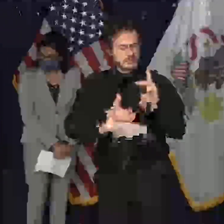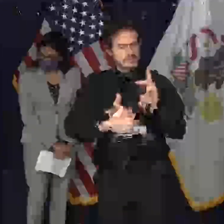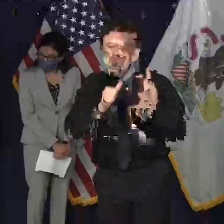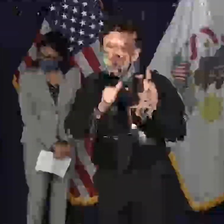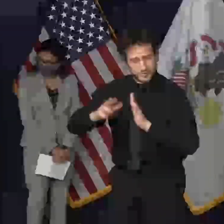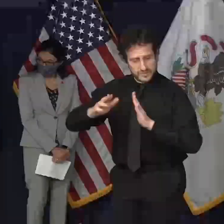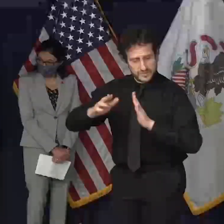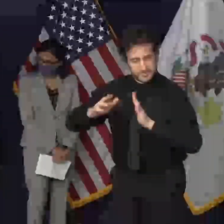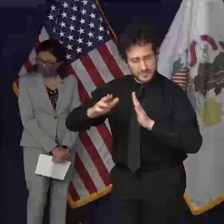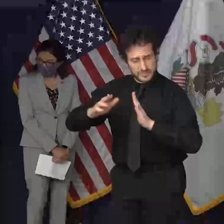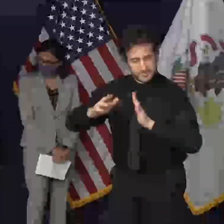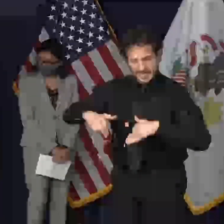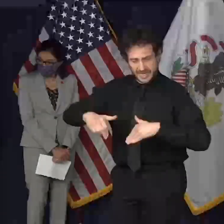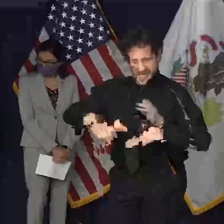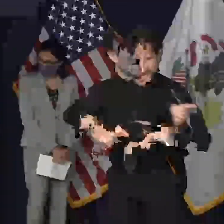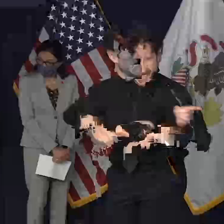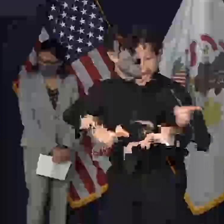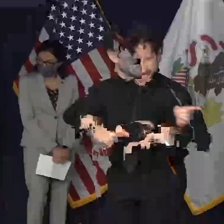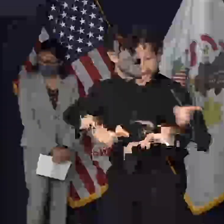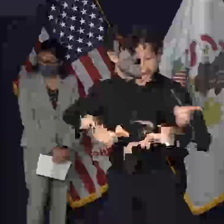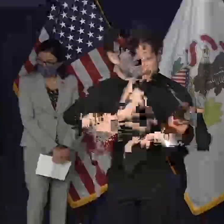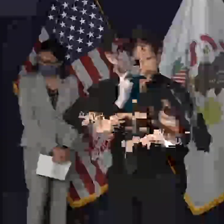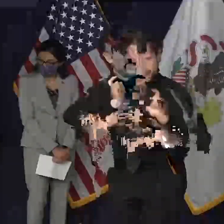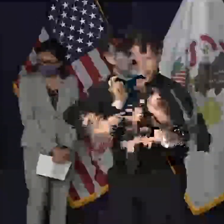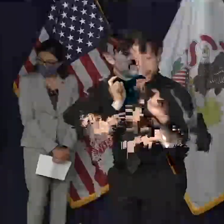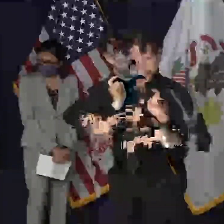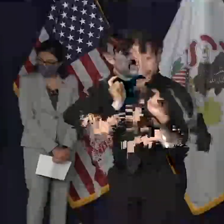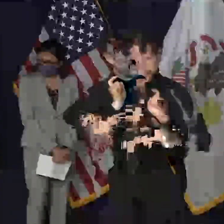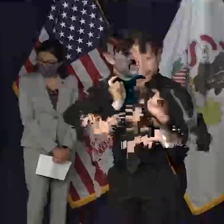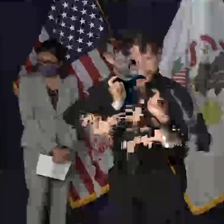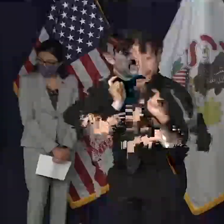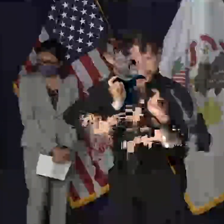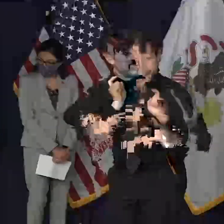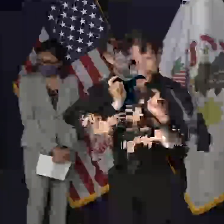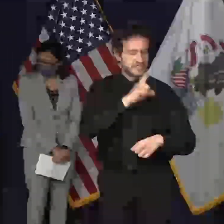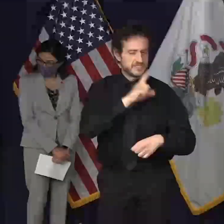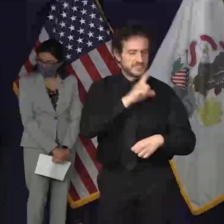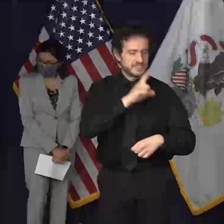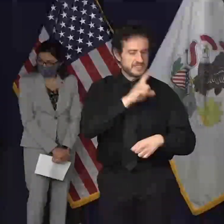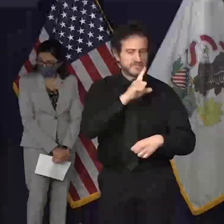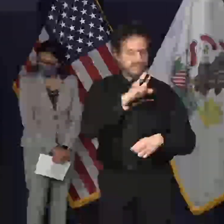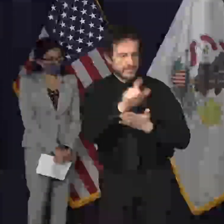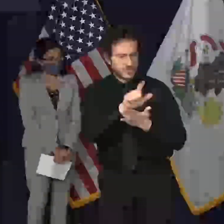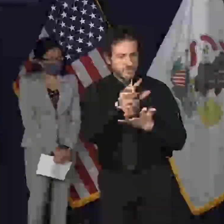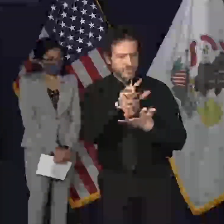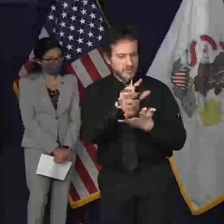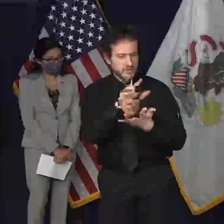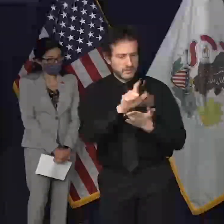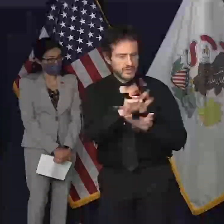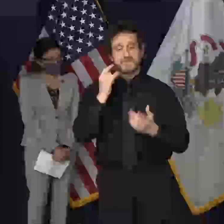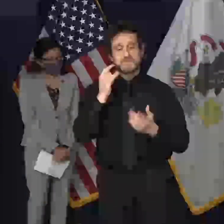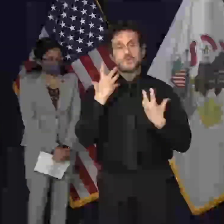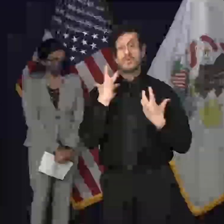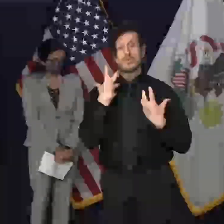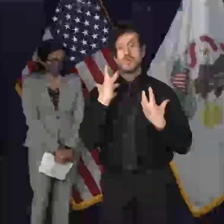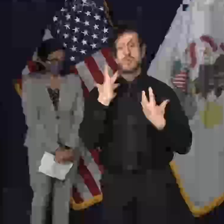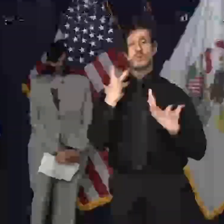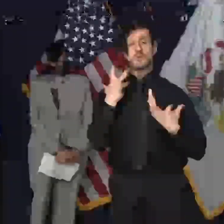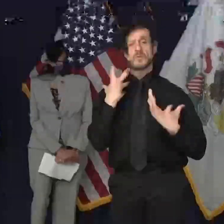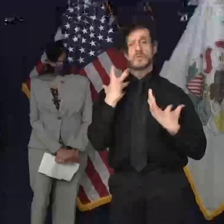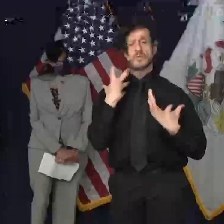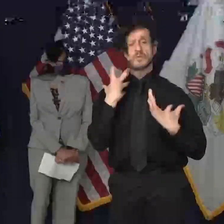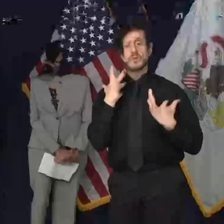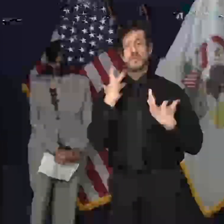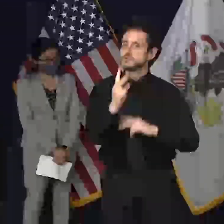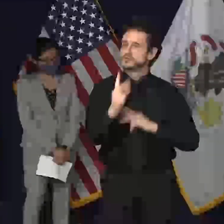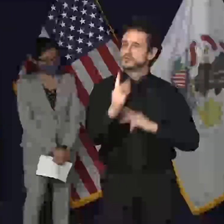you be providing more guidance to local authorities for enforcement? We can. We absolutely can do that. I mean, it's important that people adhere to the